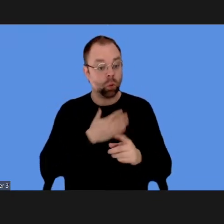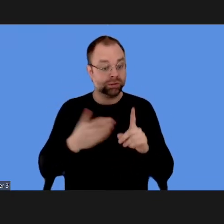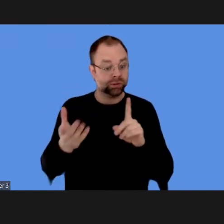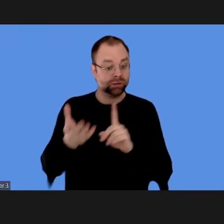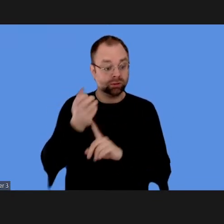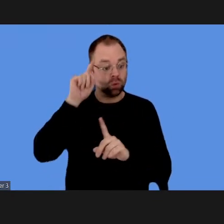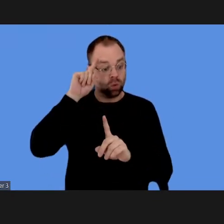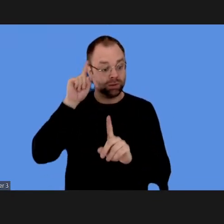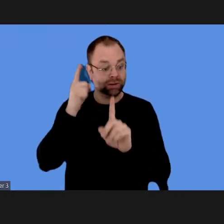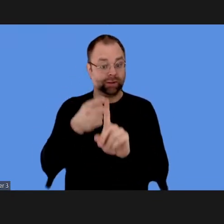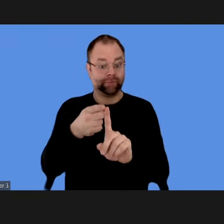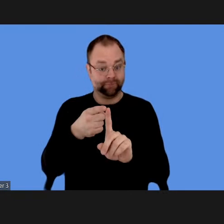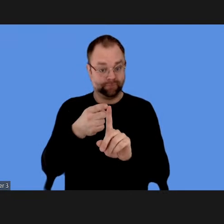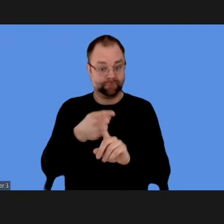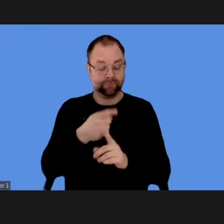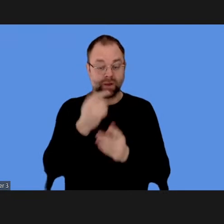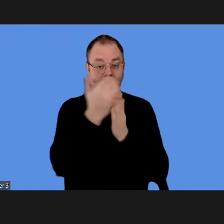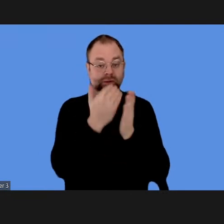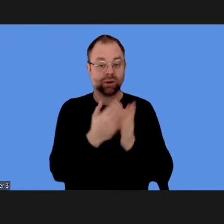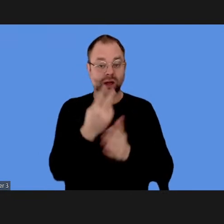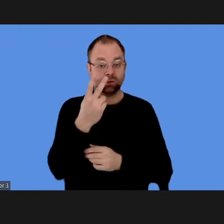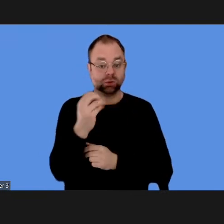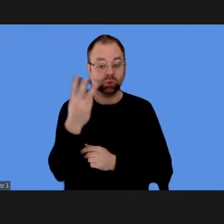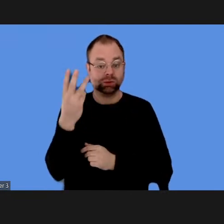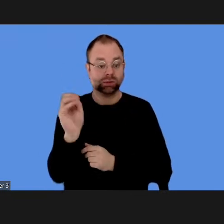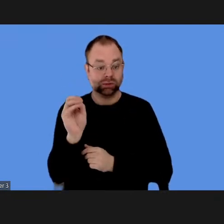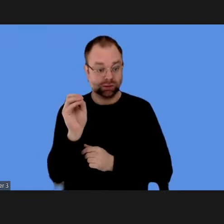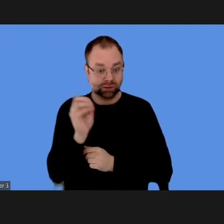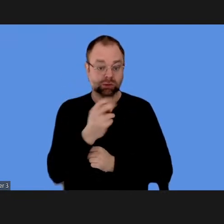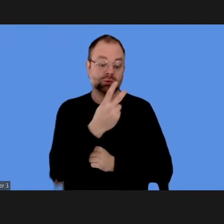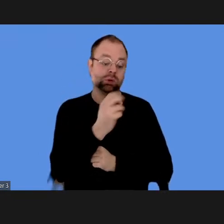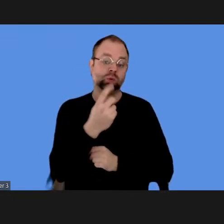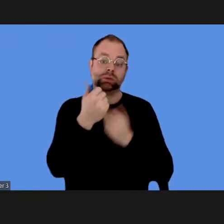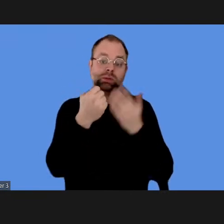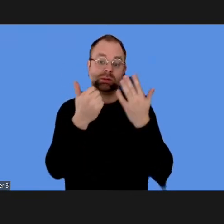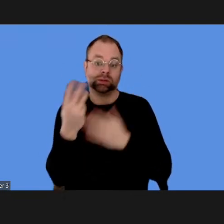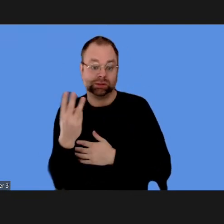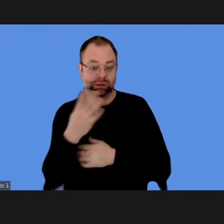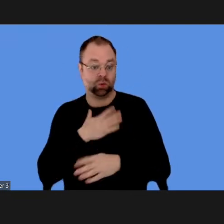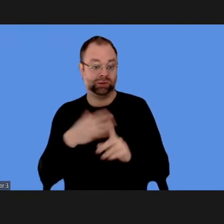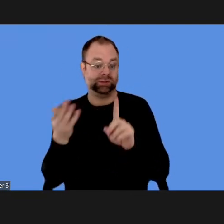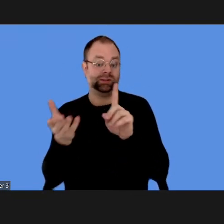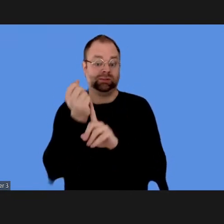believe that it's important, or it